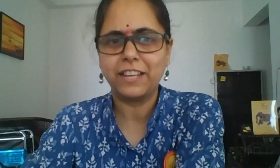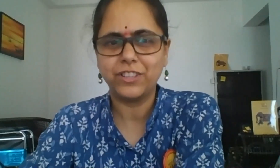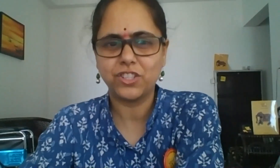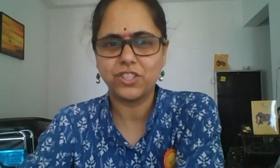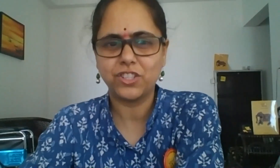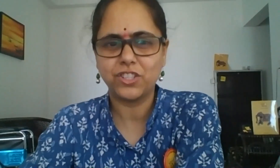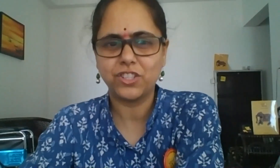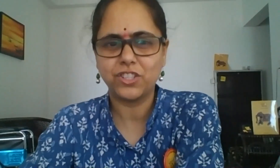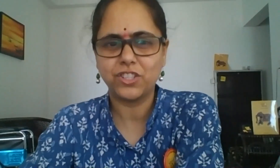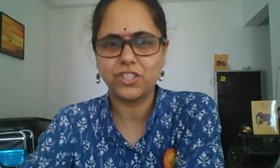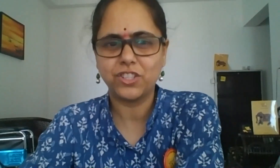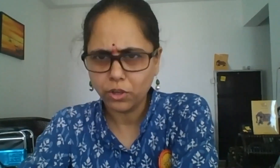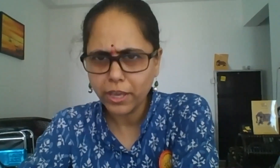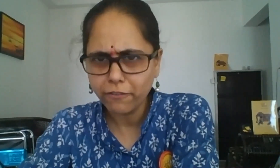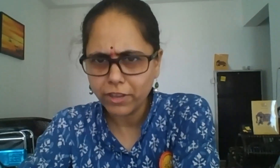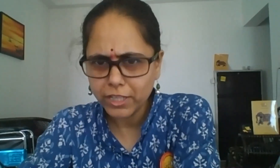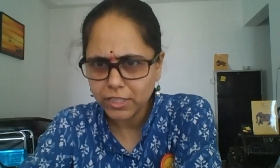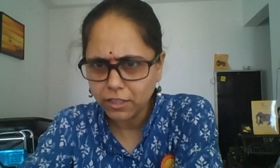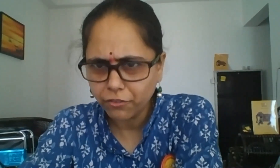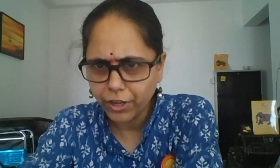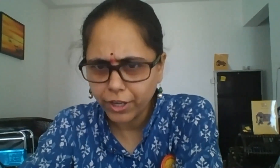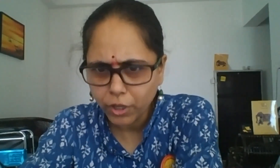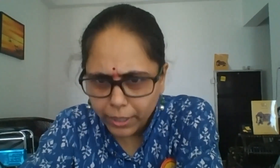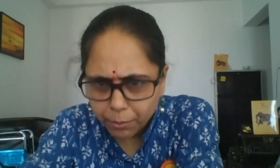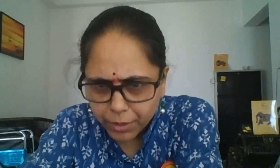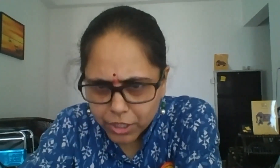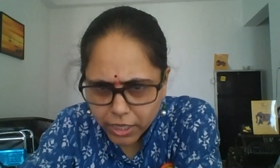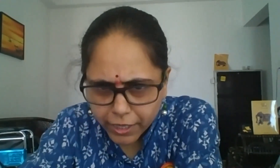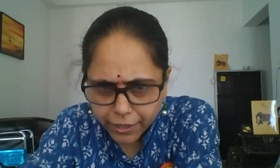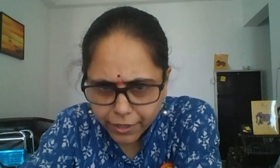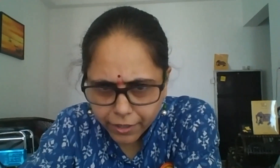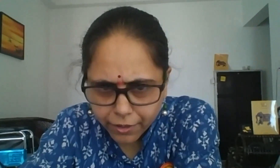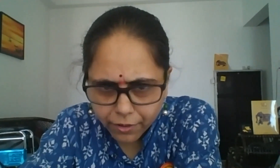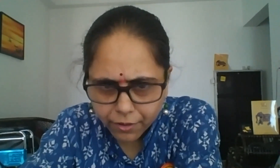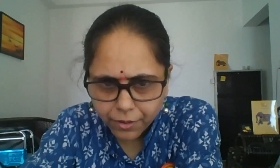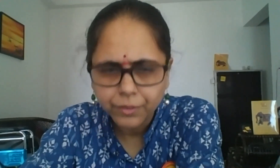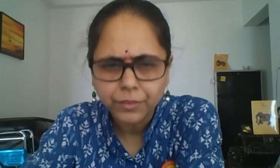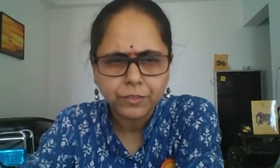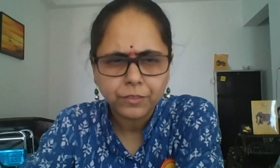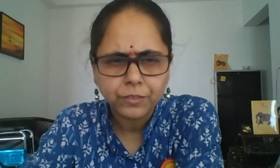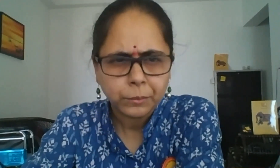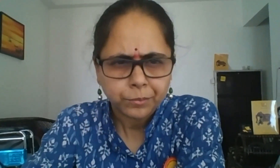language. Okay, where is the video? Let me share.